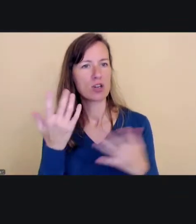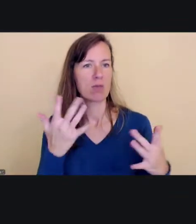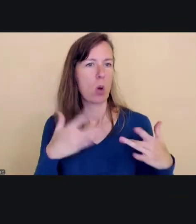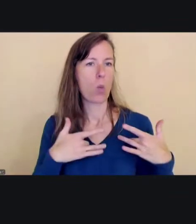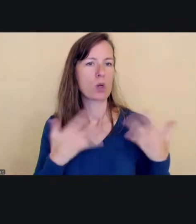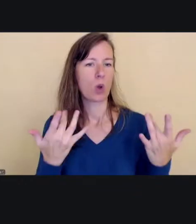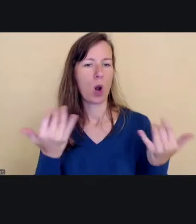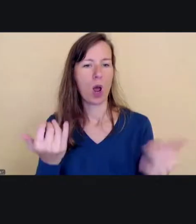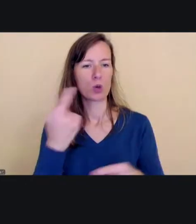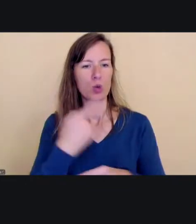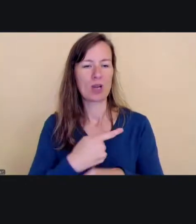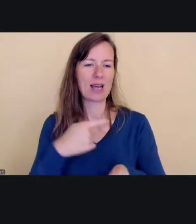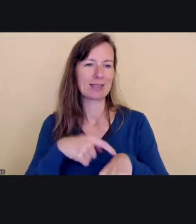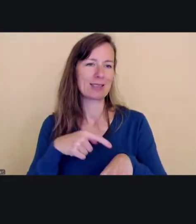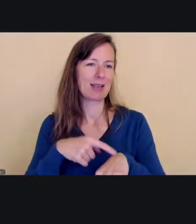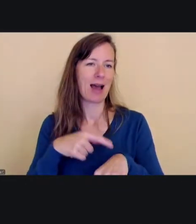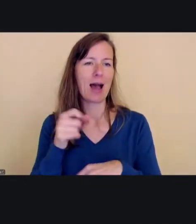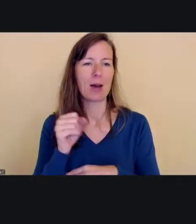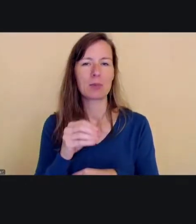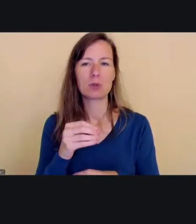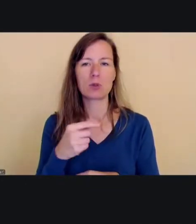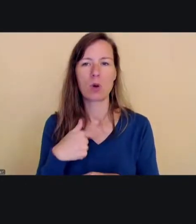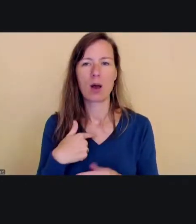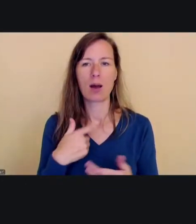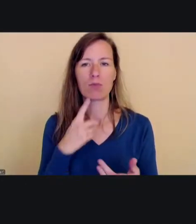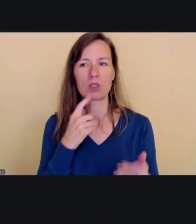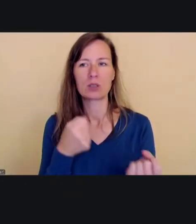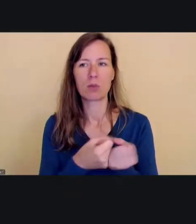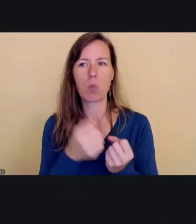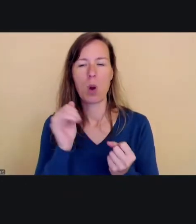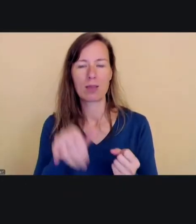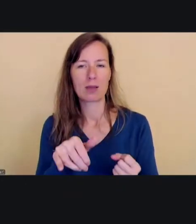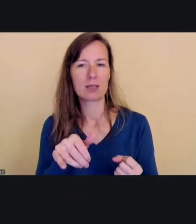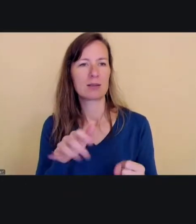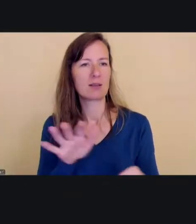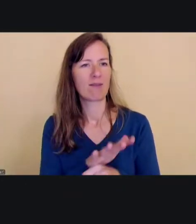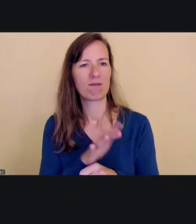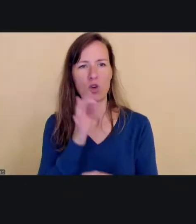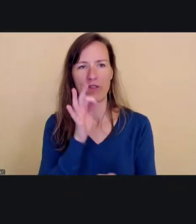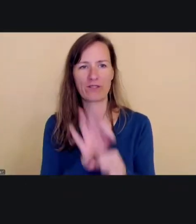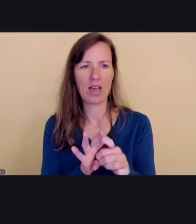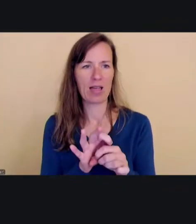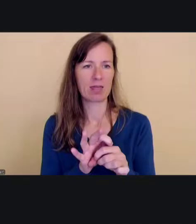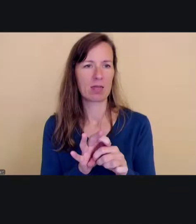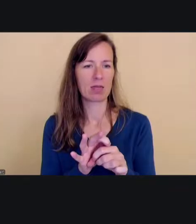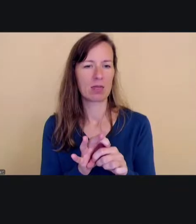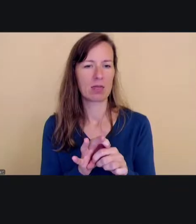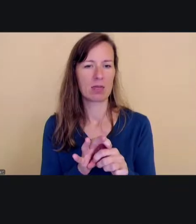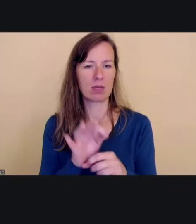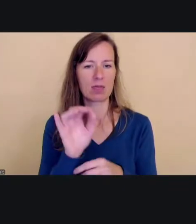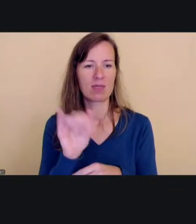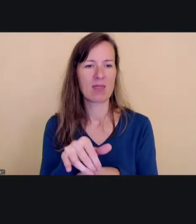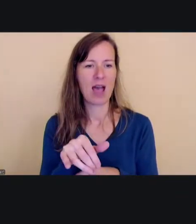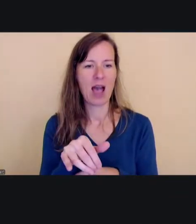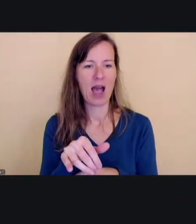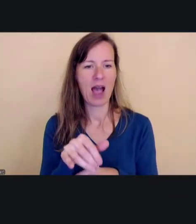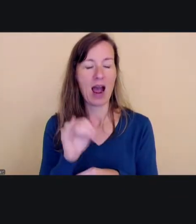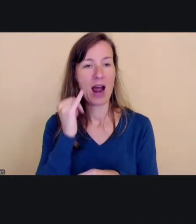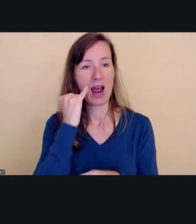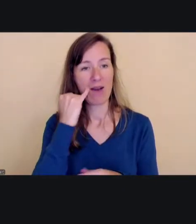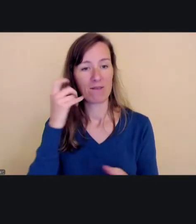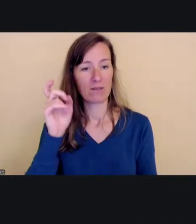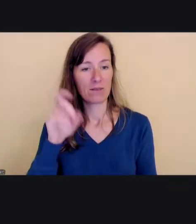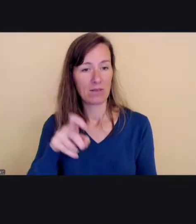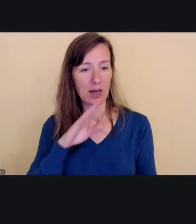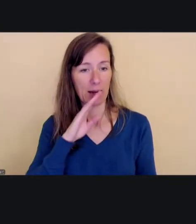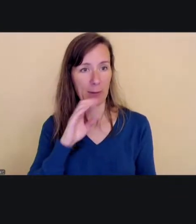So I'm very much in favor of this. I have full faith that that if need be things